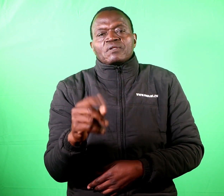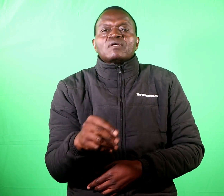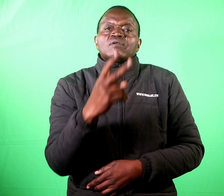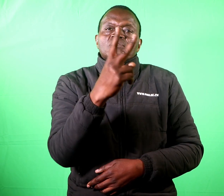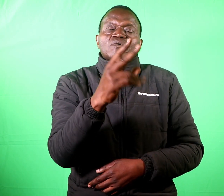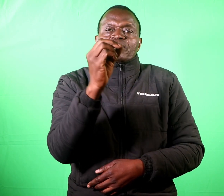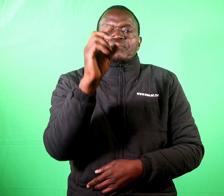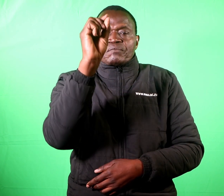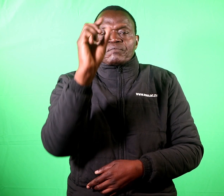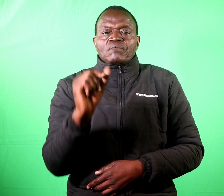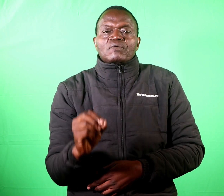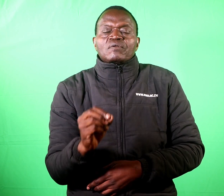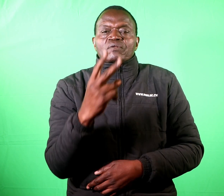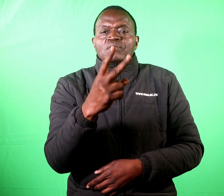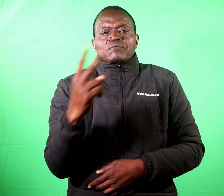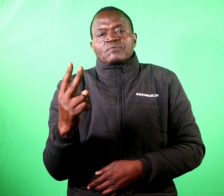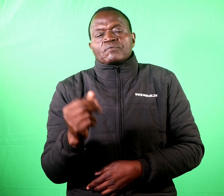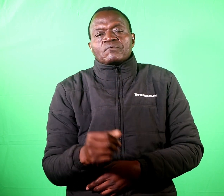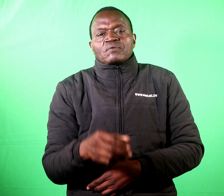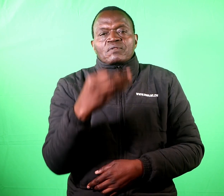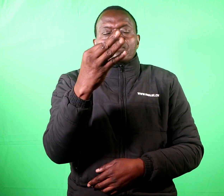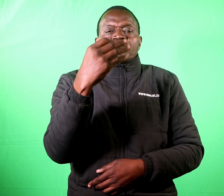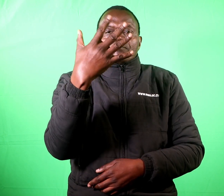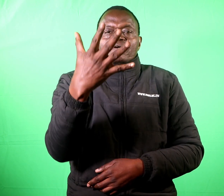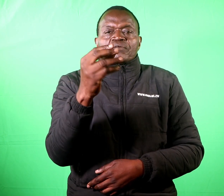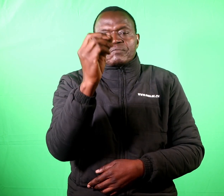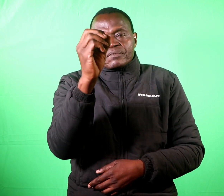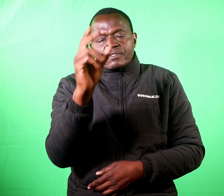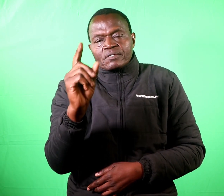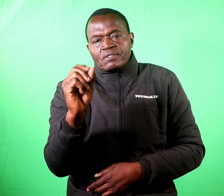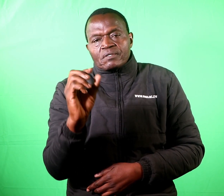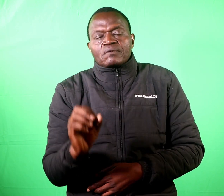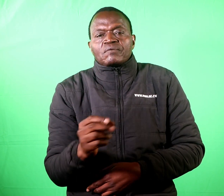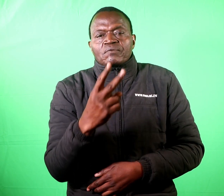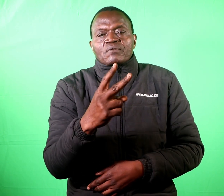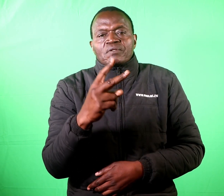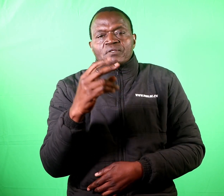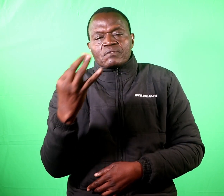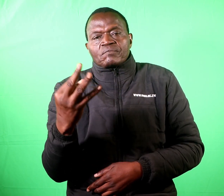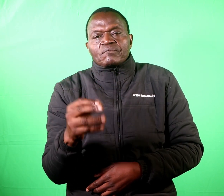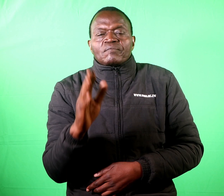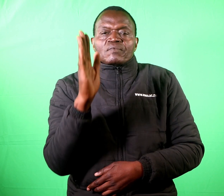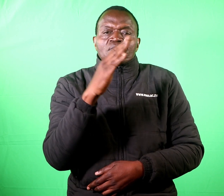20%, 2022, 35%, 2023, 16%.